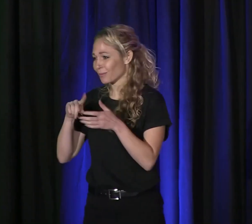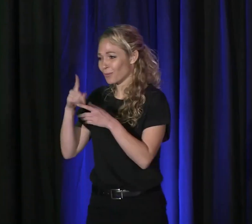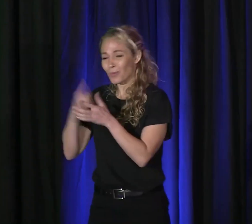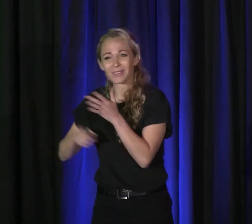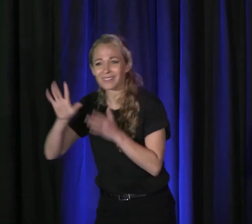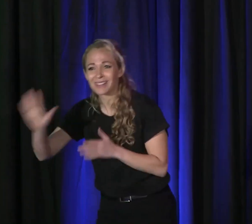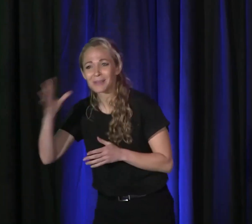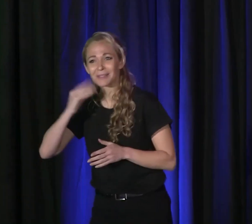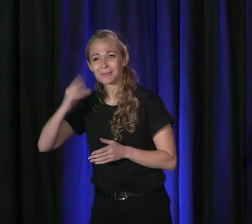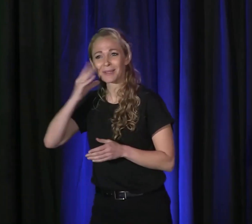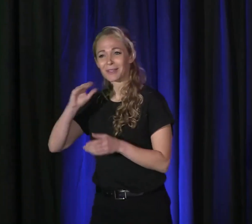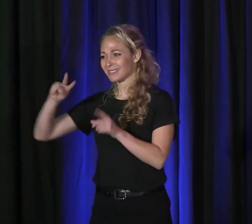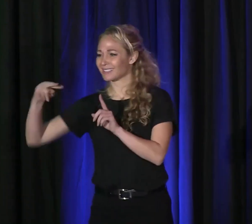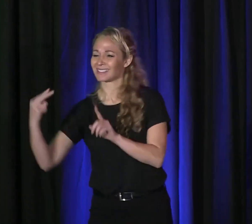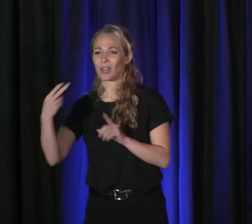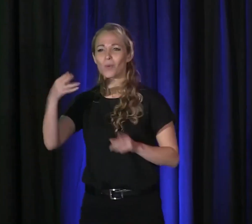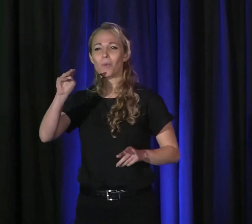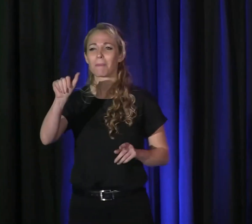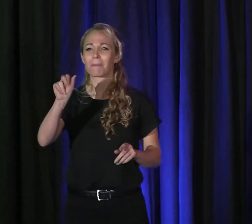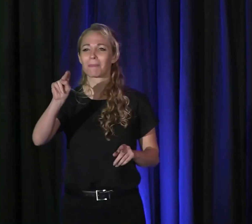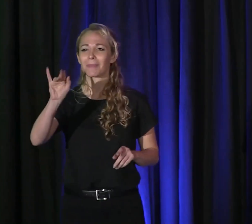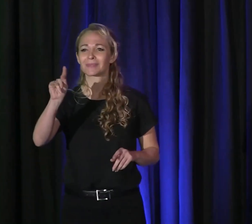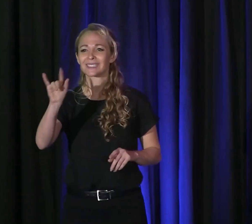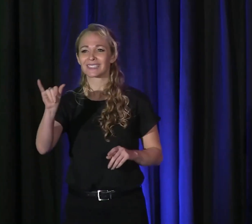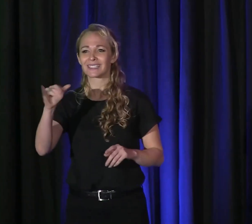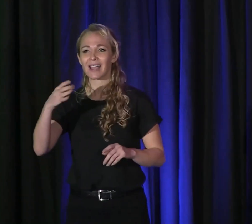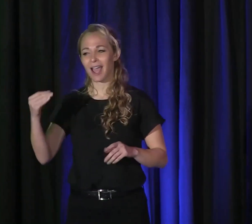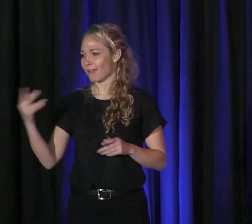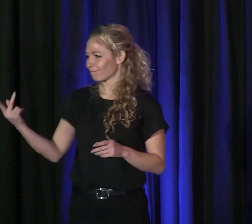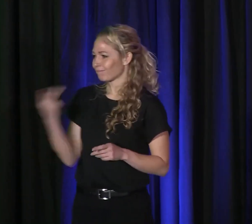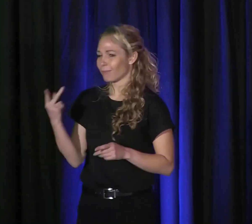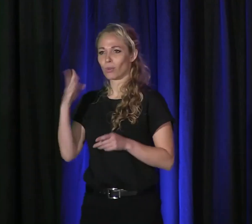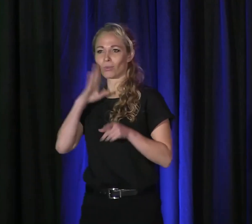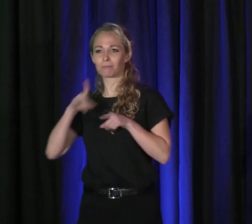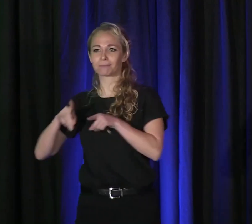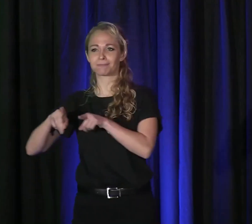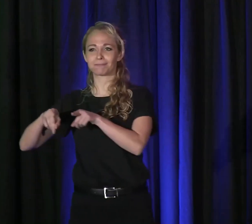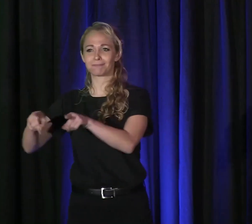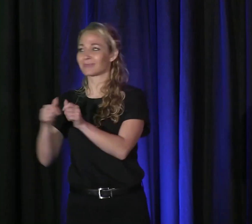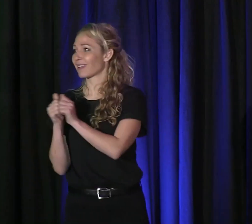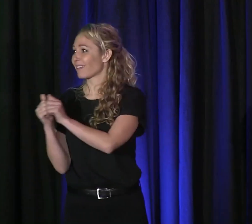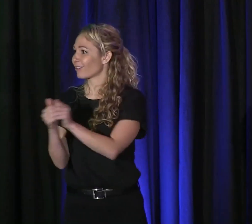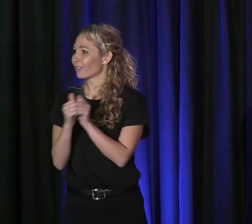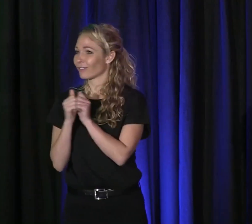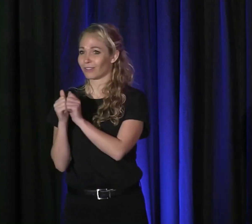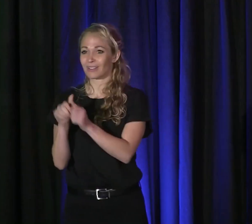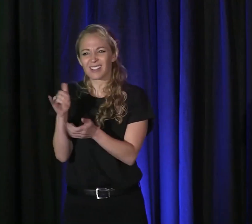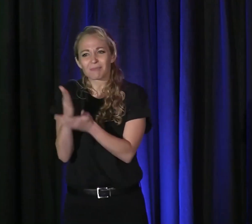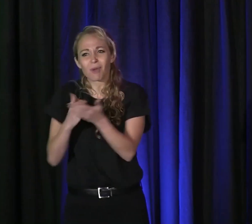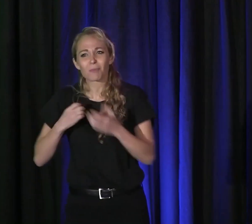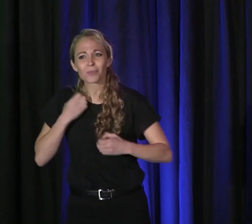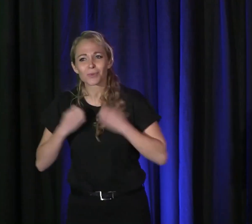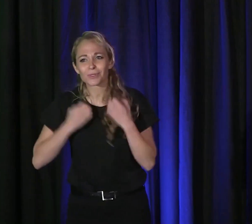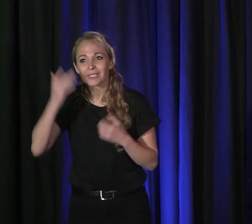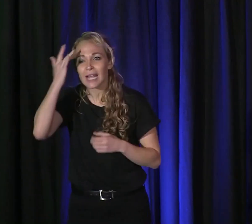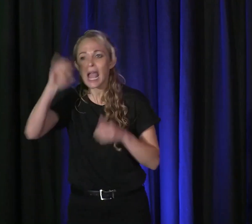You understand their emotions. You understand their experience and their perspective. You understand their humanity. And you're with them